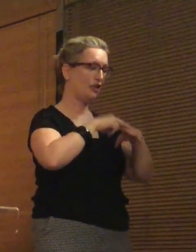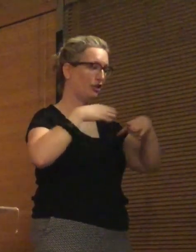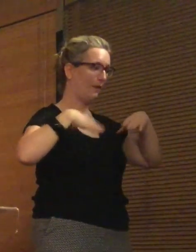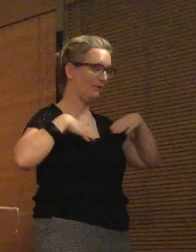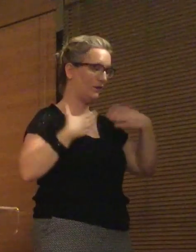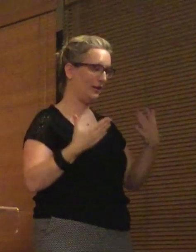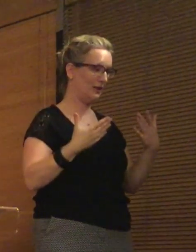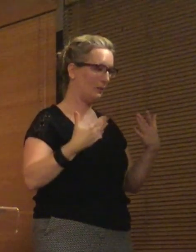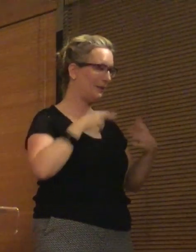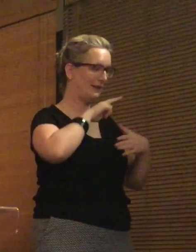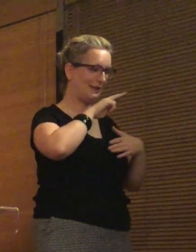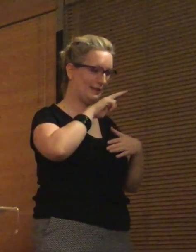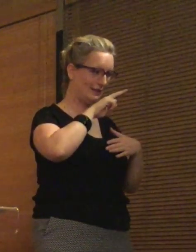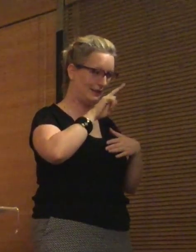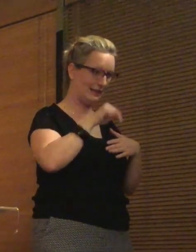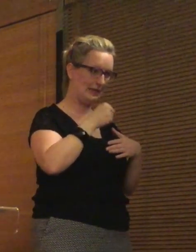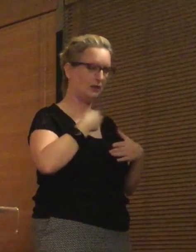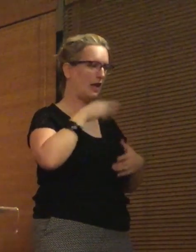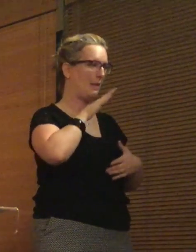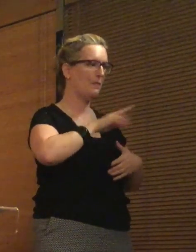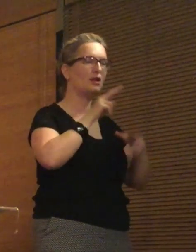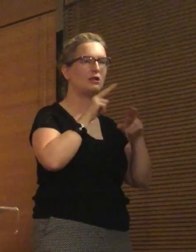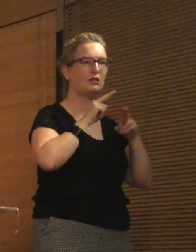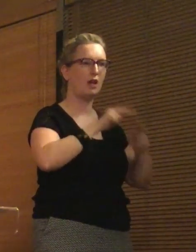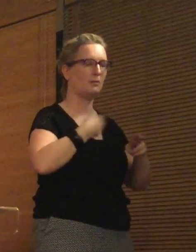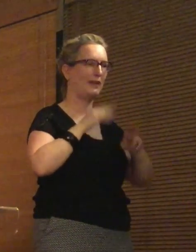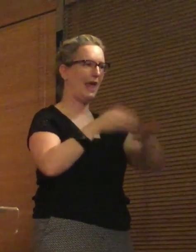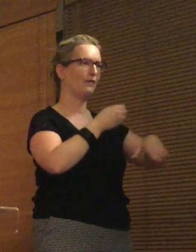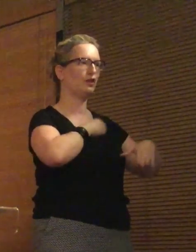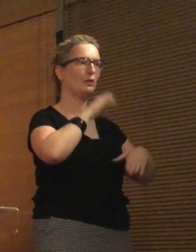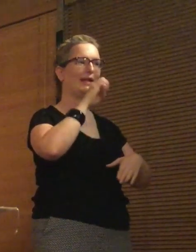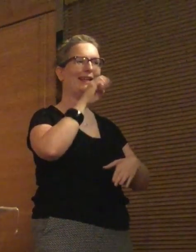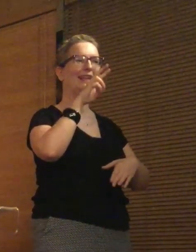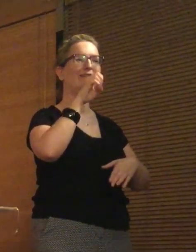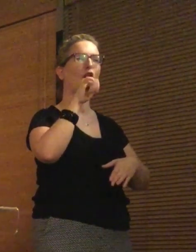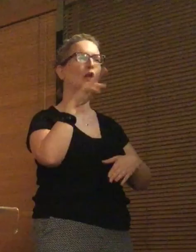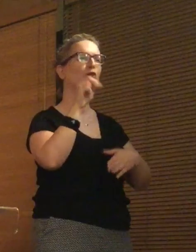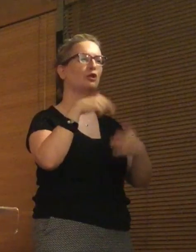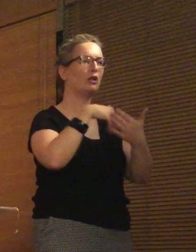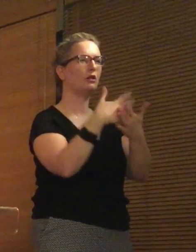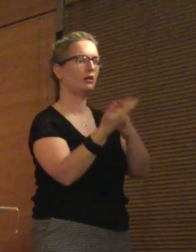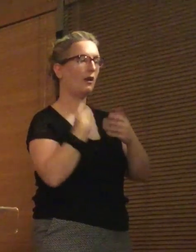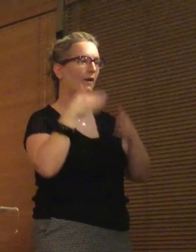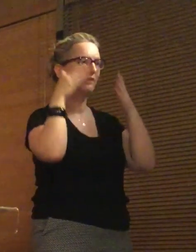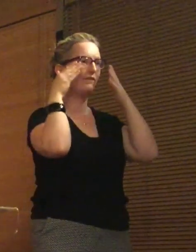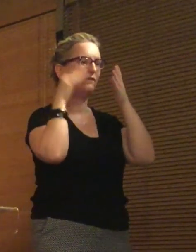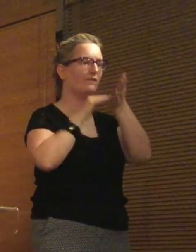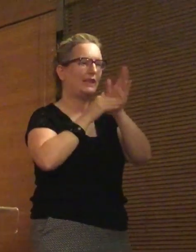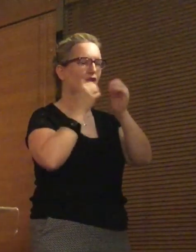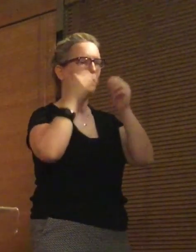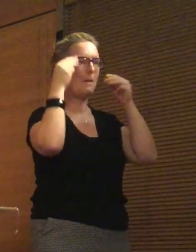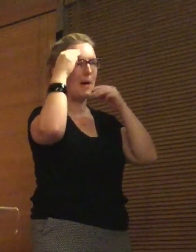freedom cannot and must not be left to evolution. Fix your mind on the ideal of Ireland